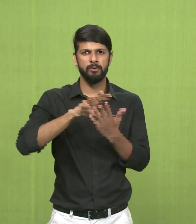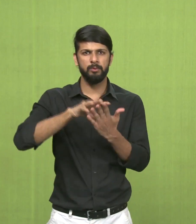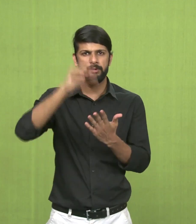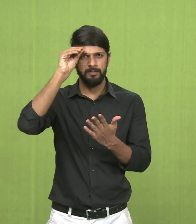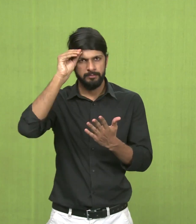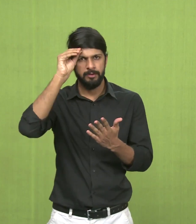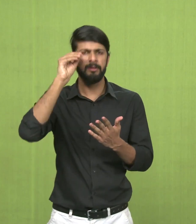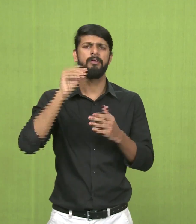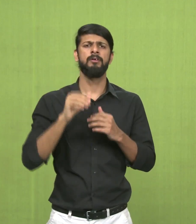Hello learners,